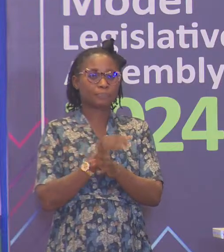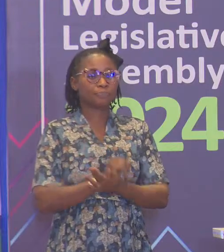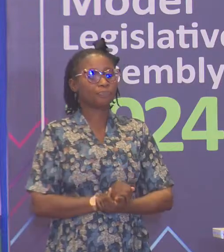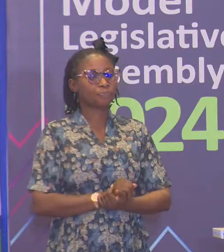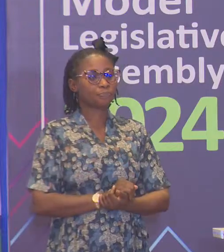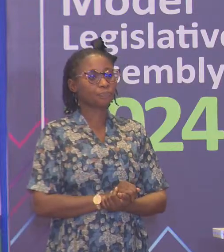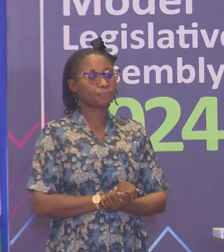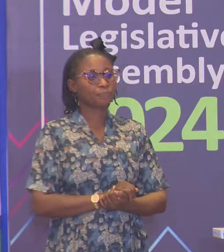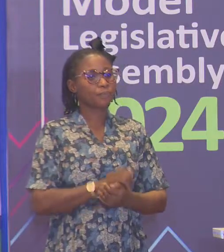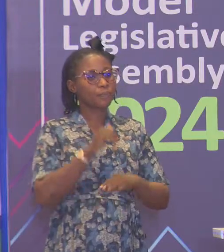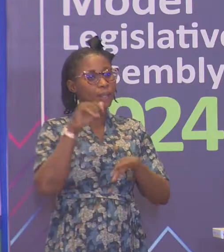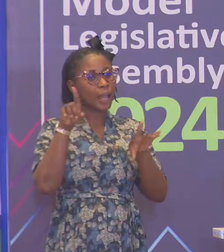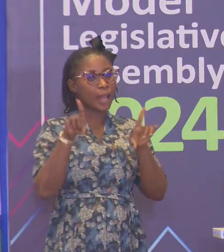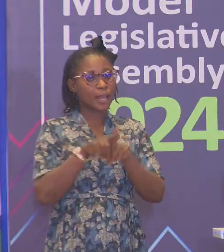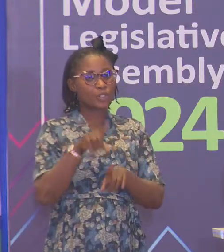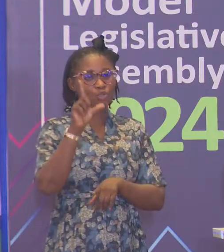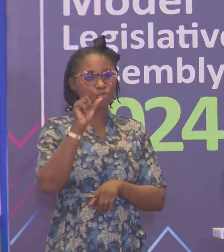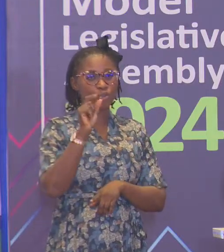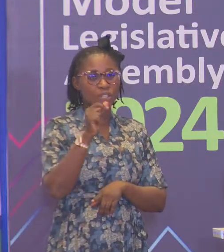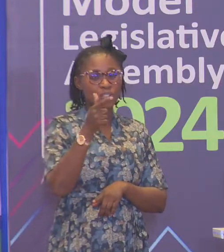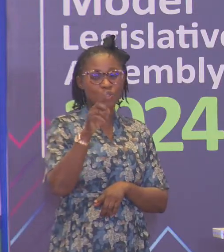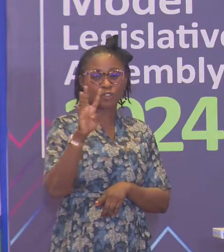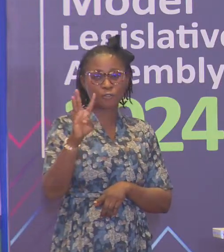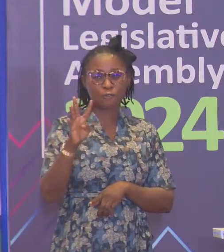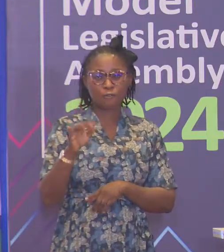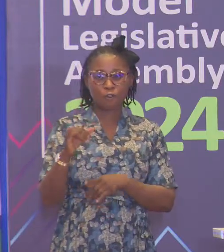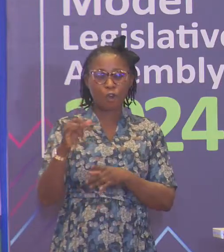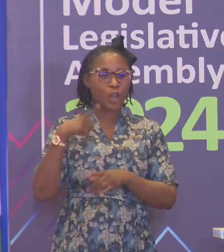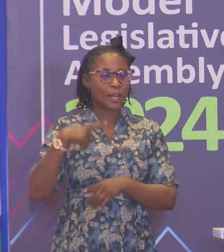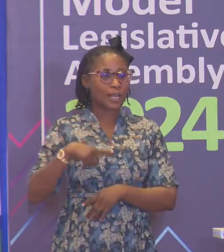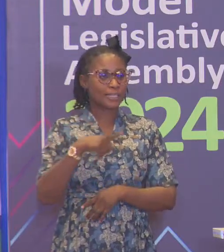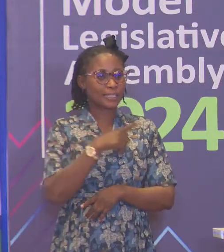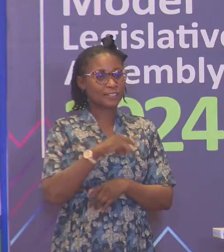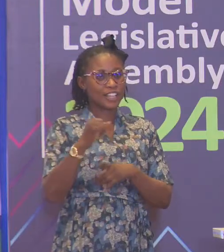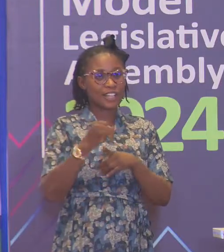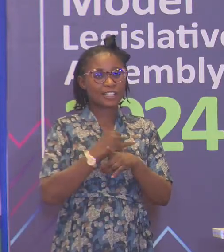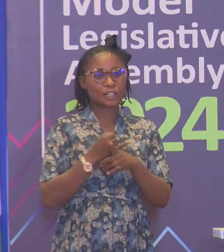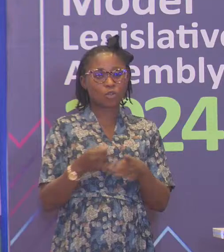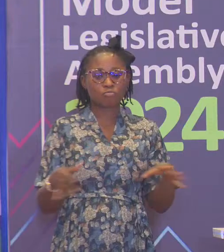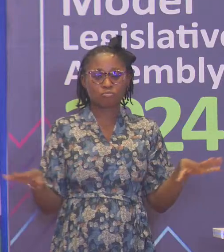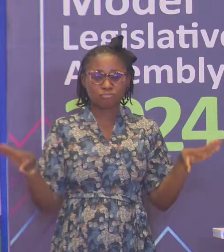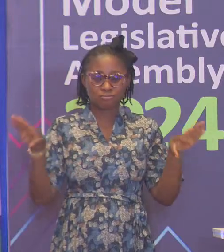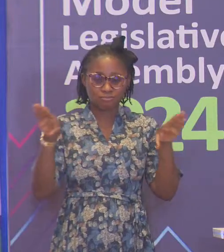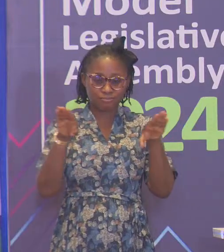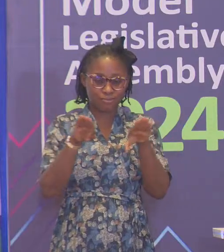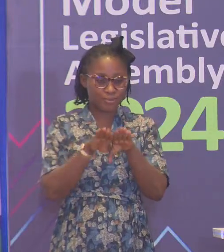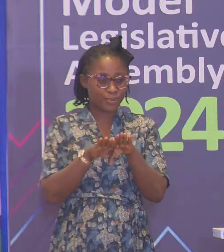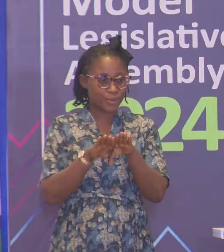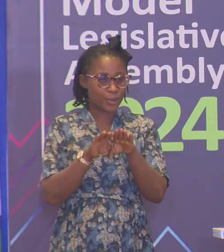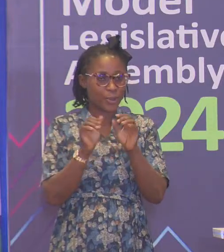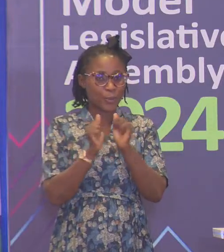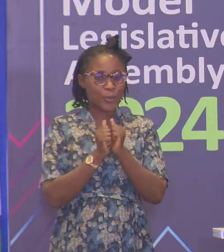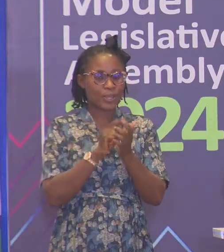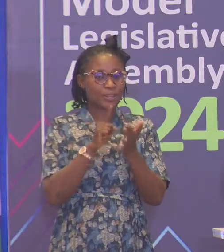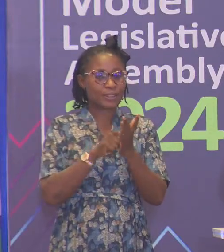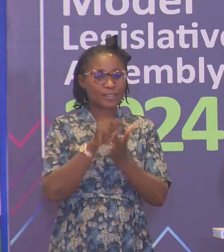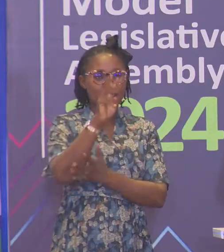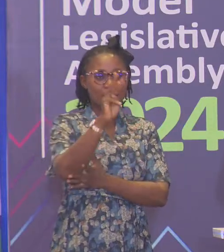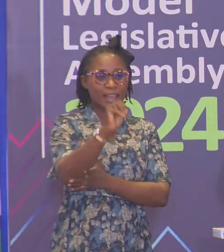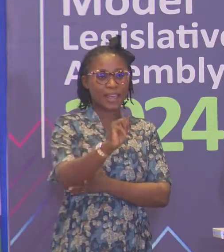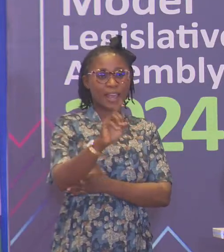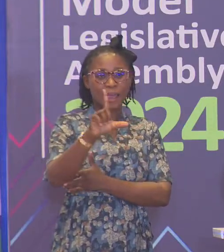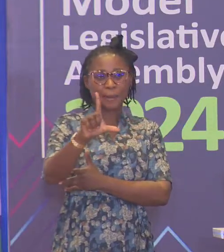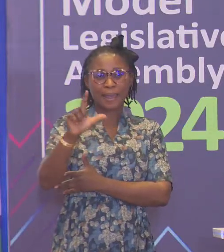the 2024 Legislative Internship Program draws to a close, with this model Legislative